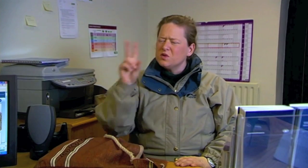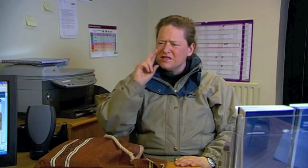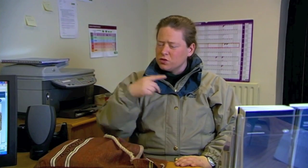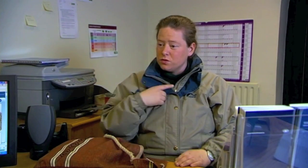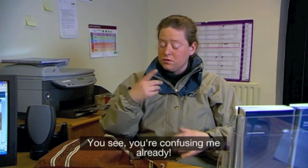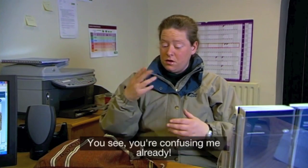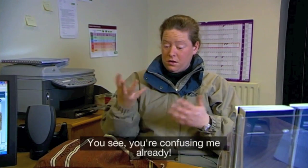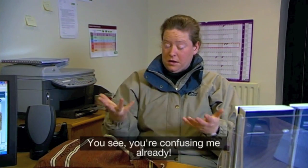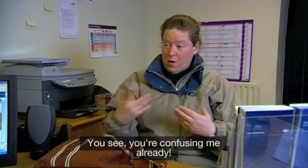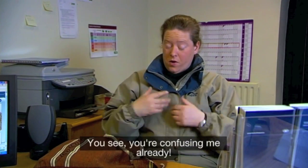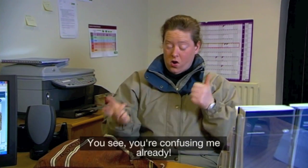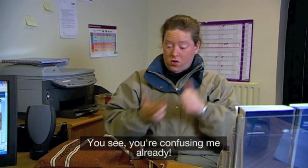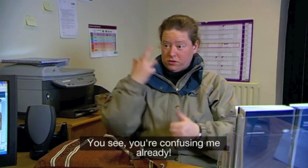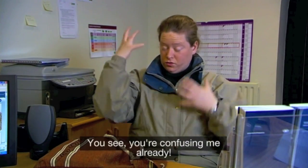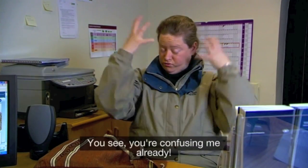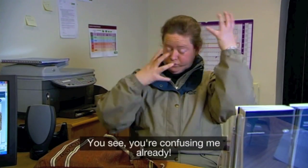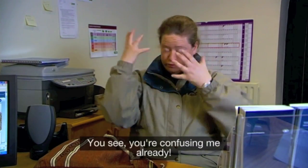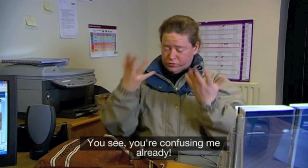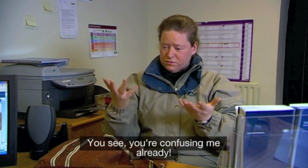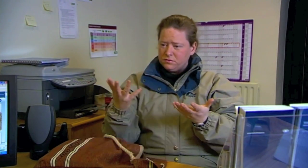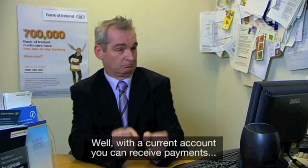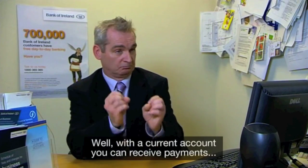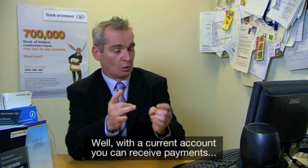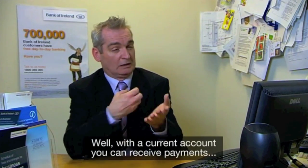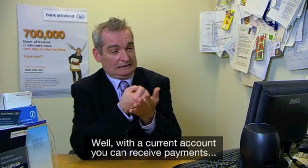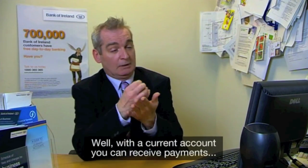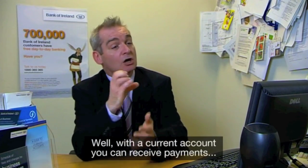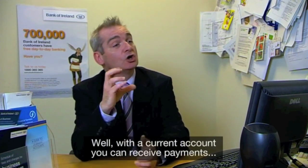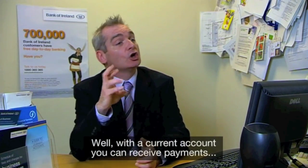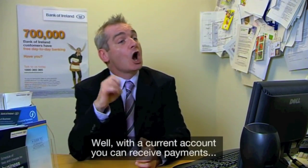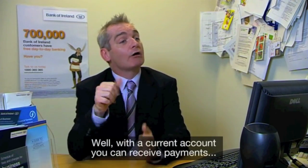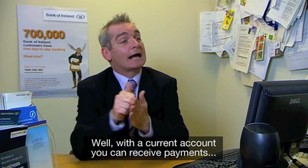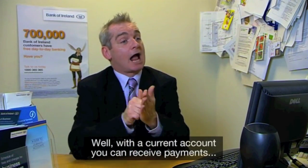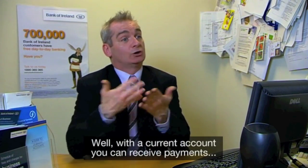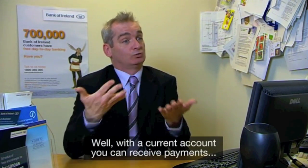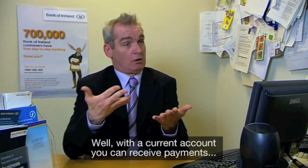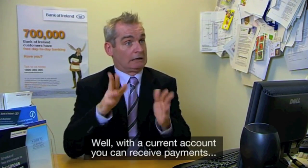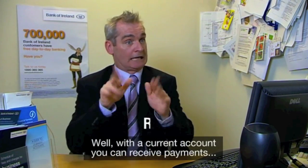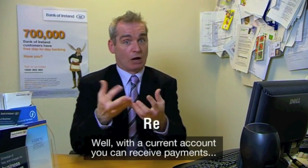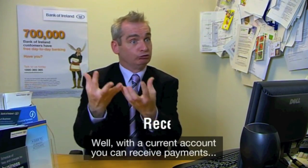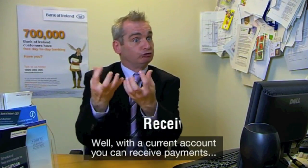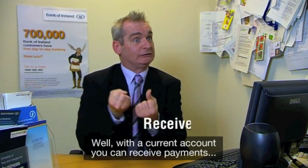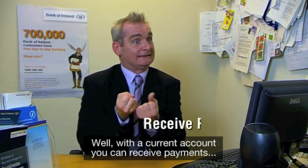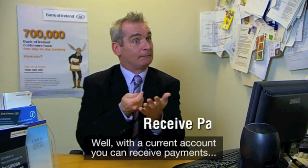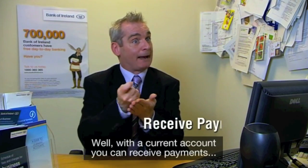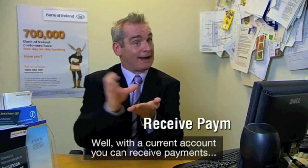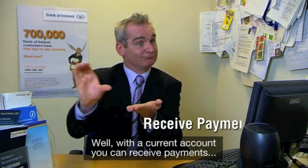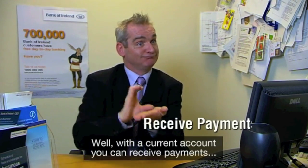But you see, you're confusing me already. Well, with a current account, you can receive payments,